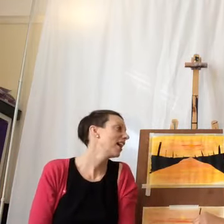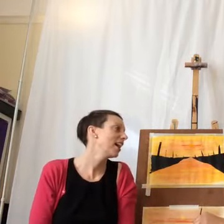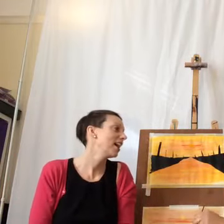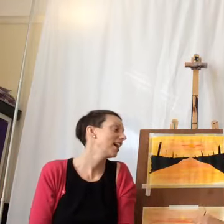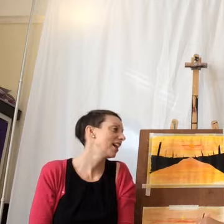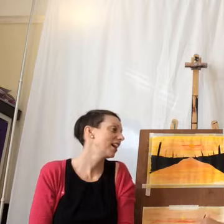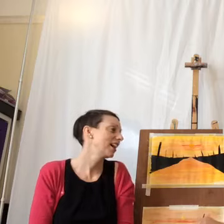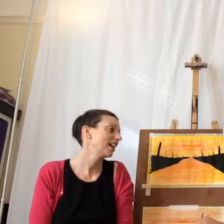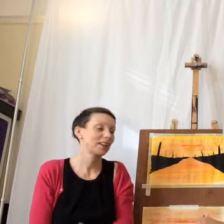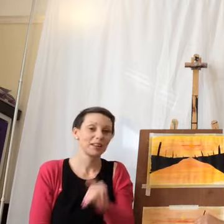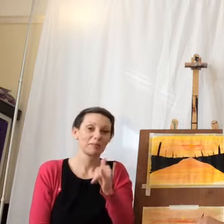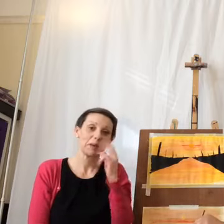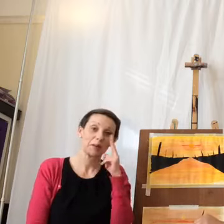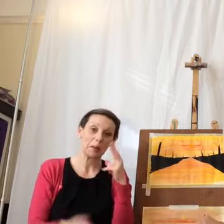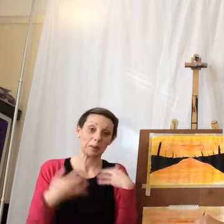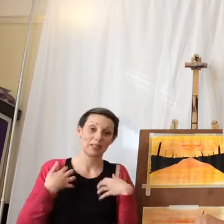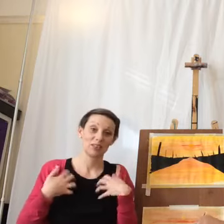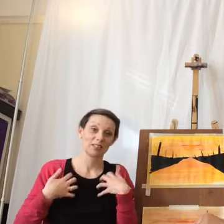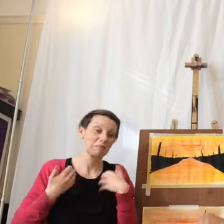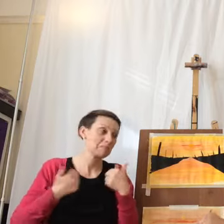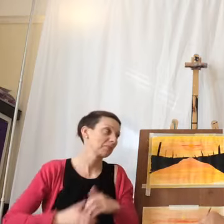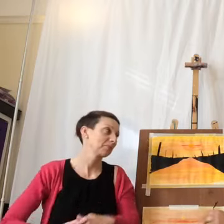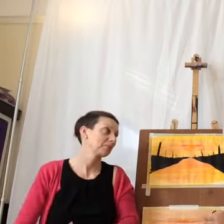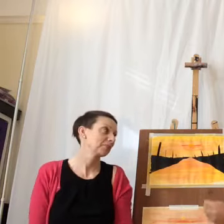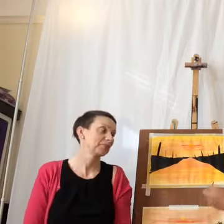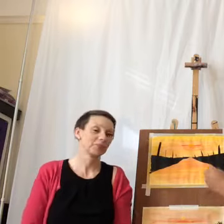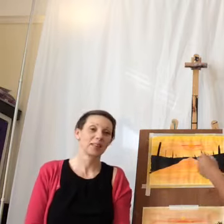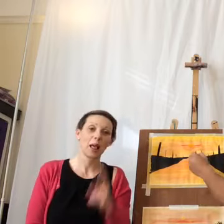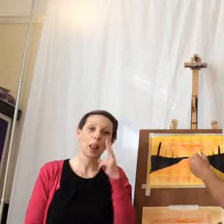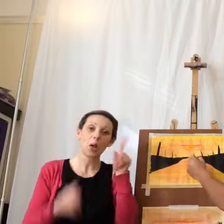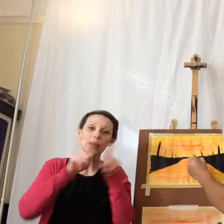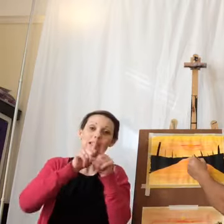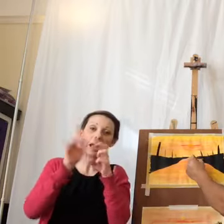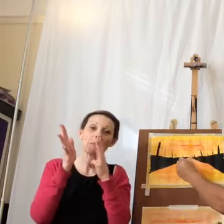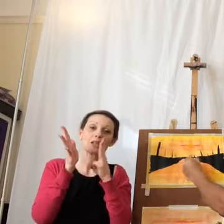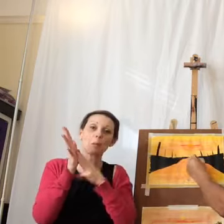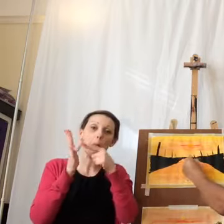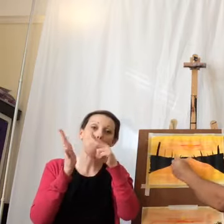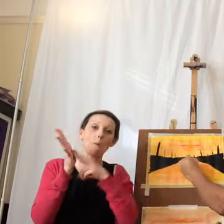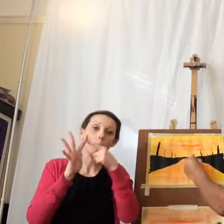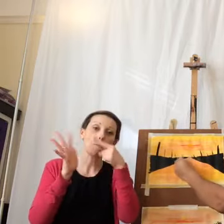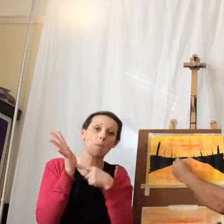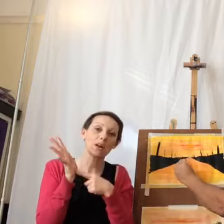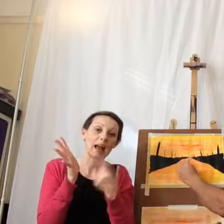like, I don't know, Monet, Van Gogh or something.